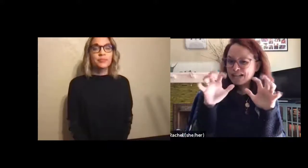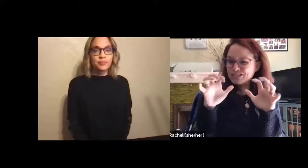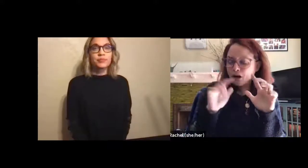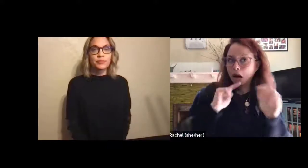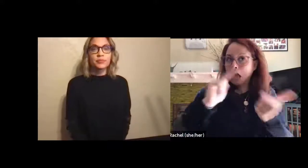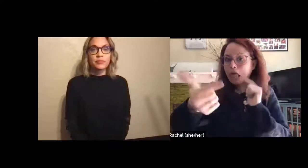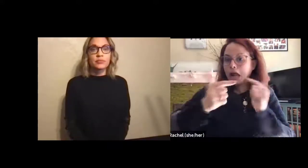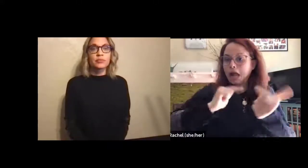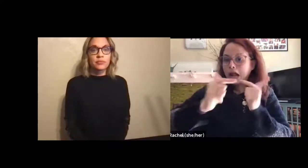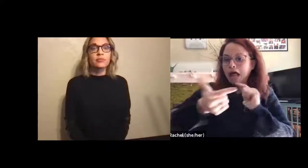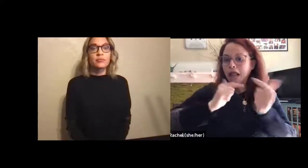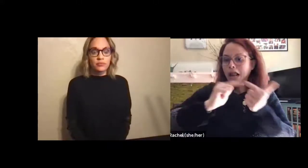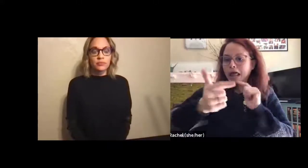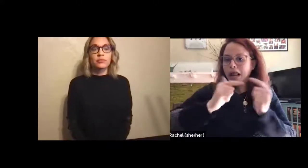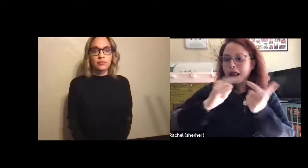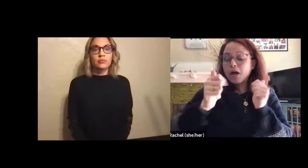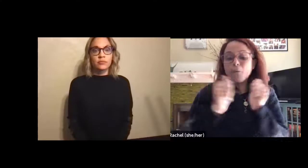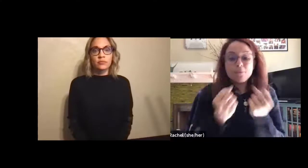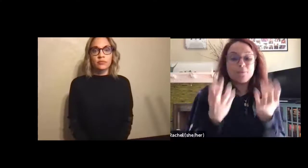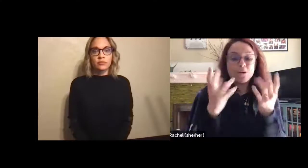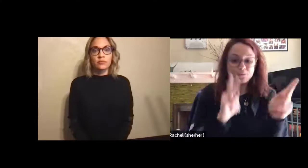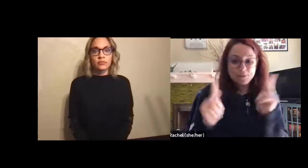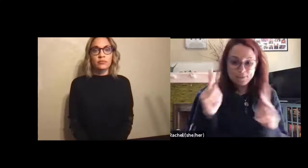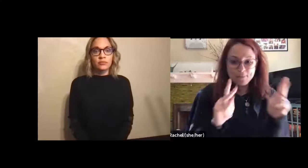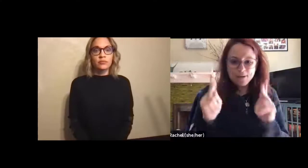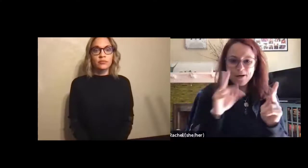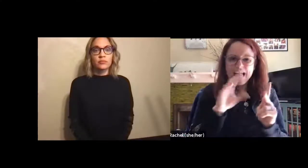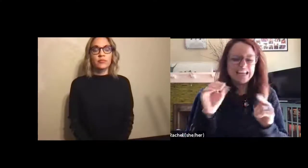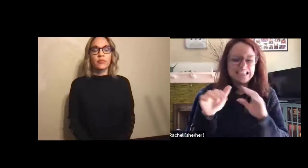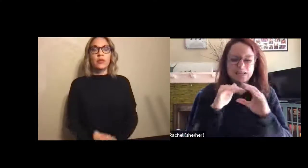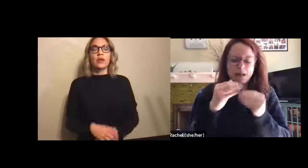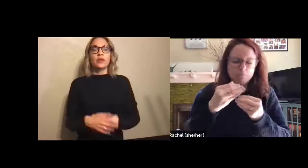with multiple participants, clogging emails.